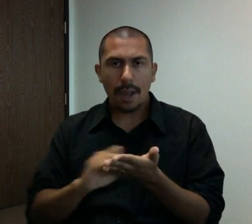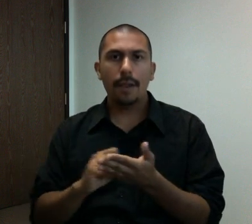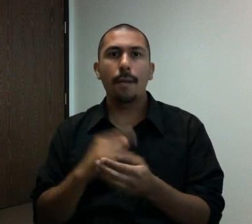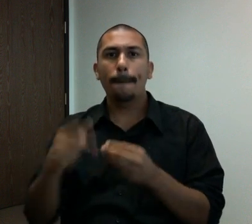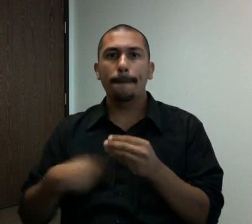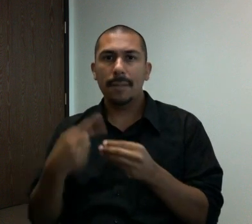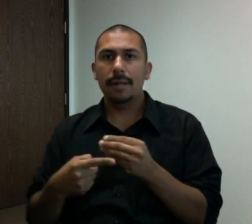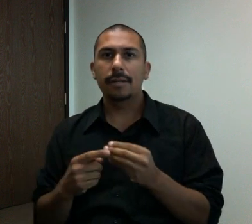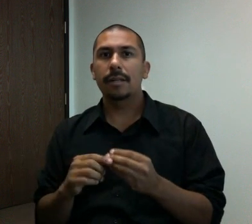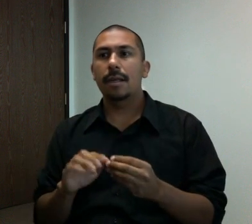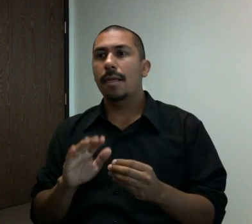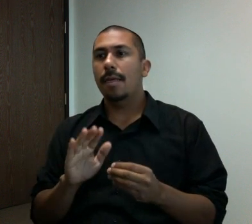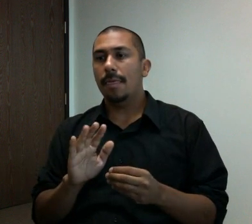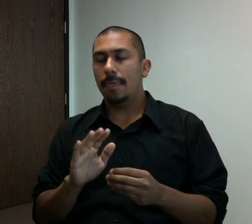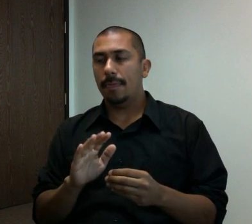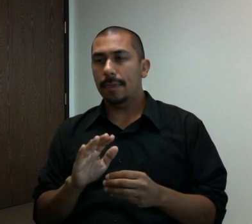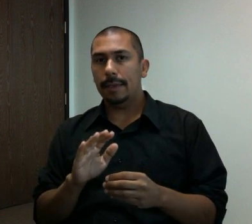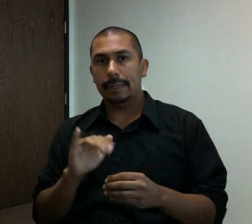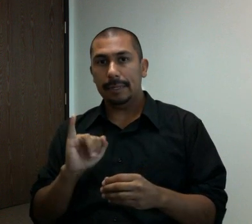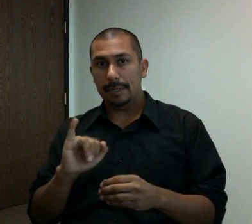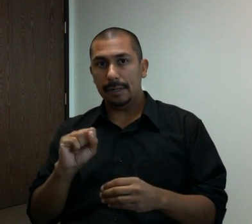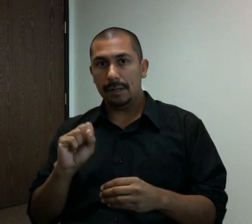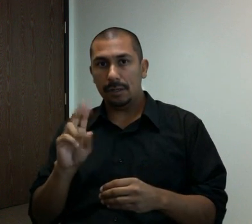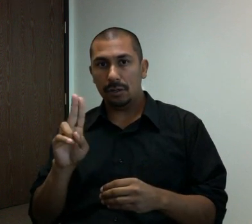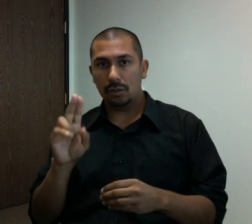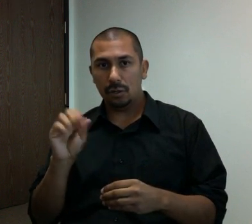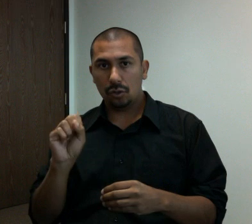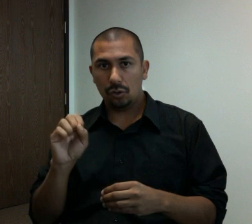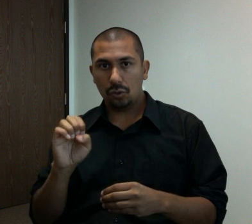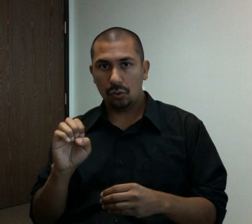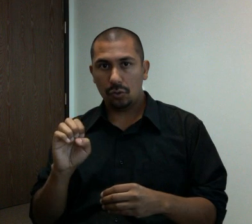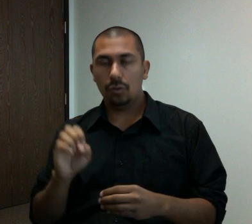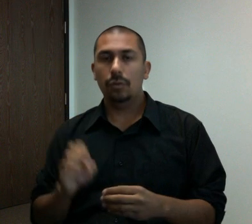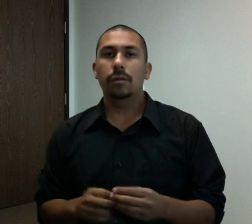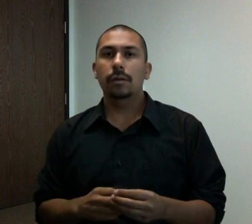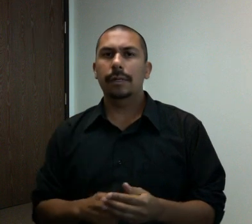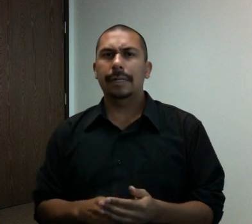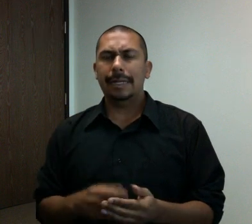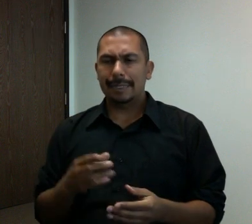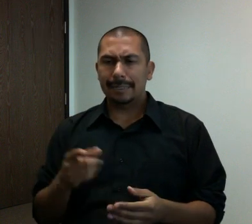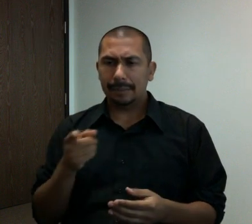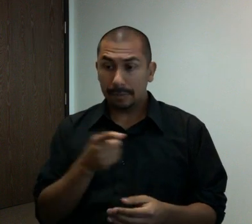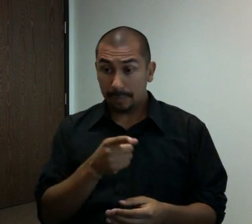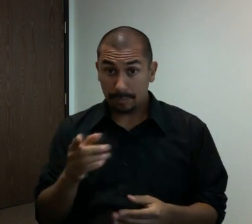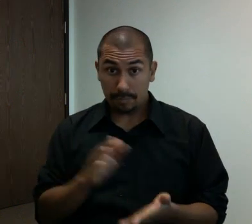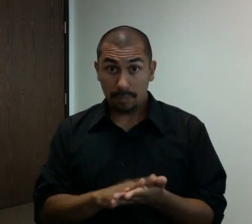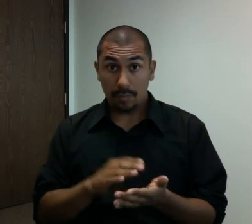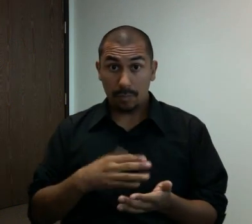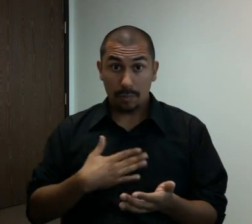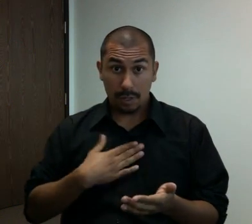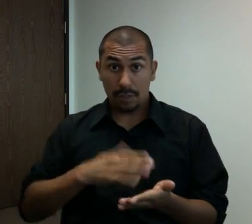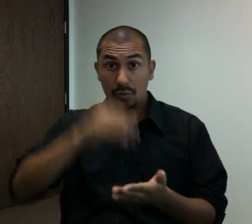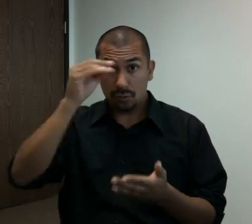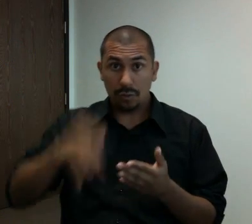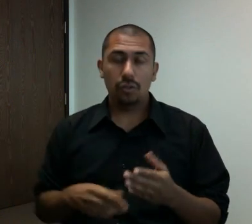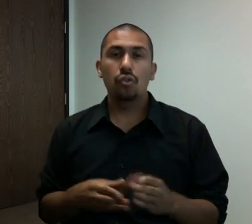theory. They learned how psychologists write, how psychologists think. They learned about writing the psychology